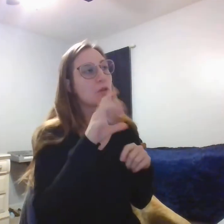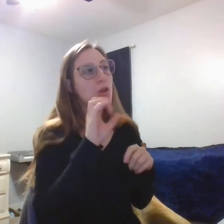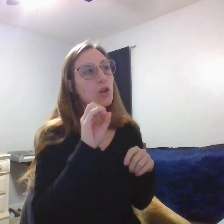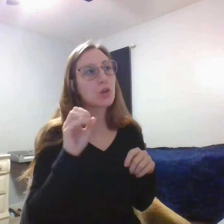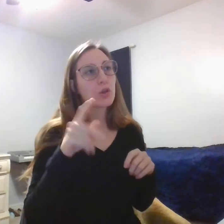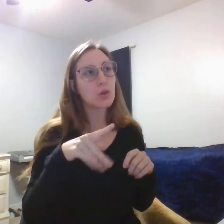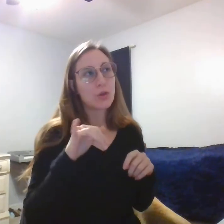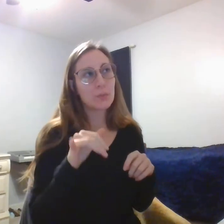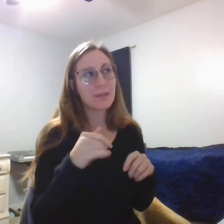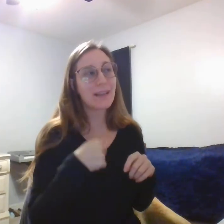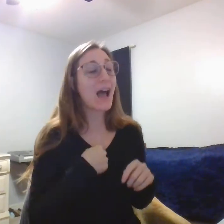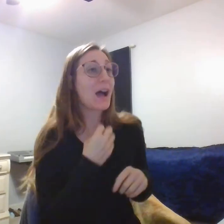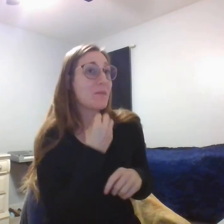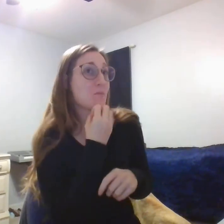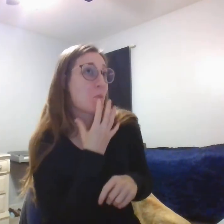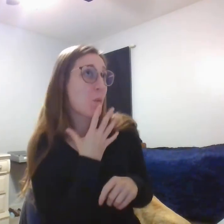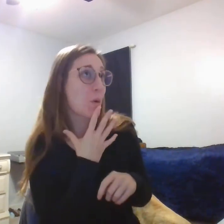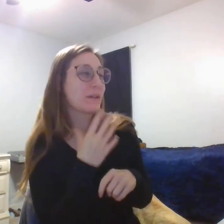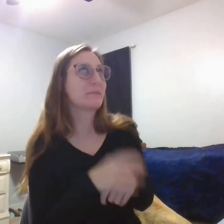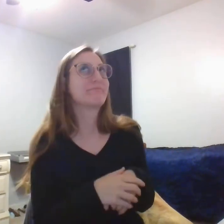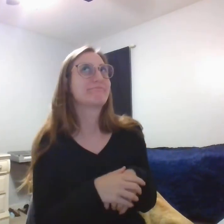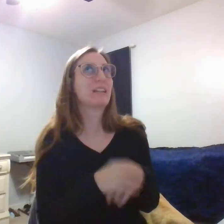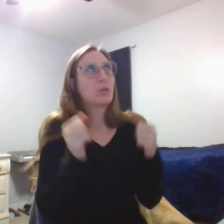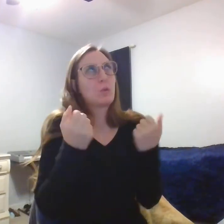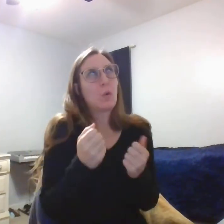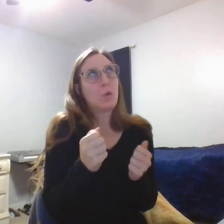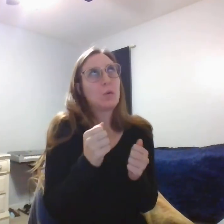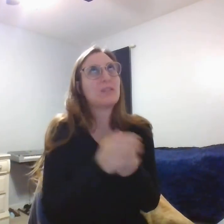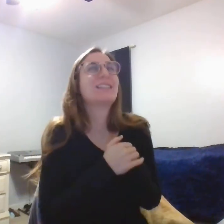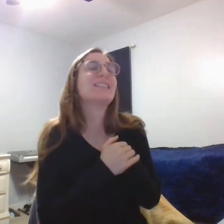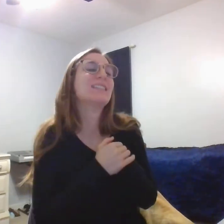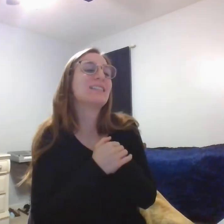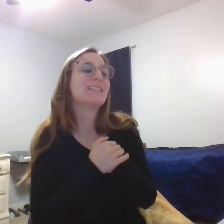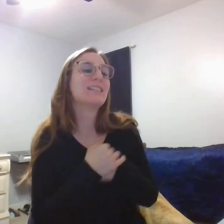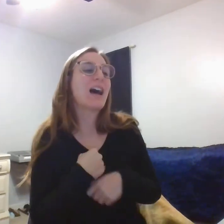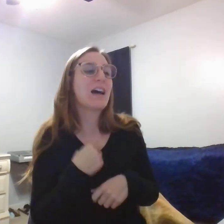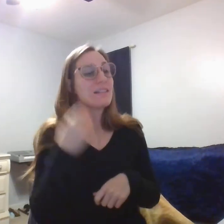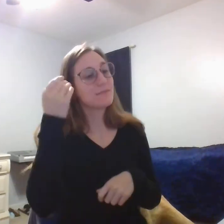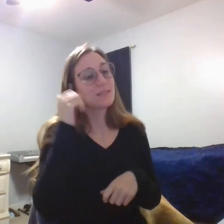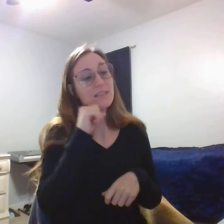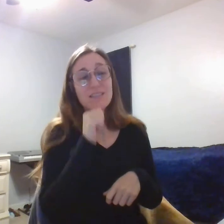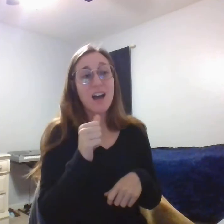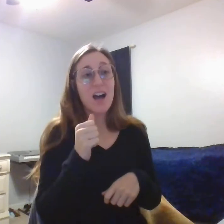warm. I'm a little bit chilly. I didn't sleep enough last night. I